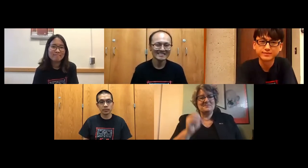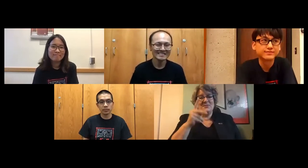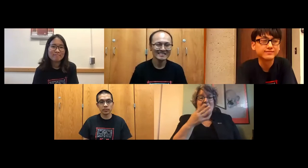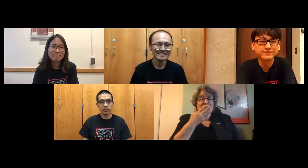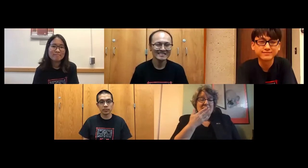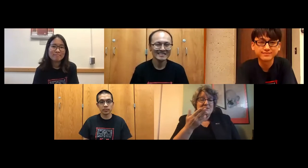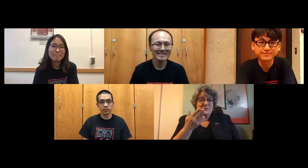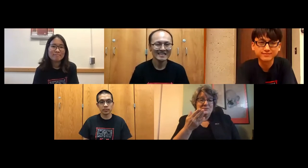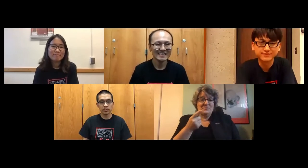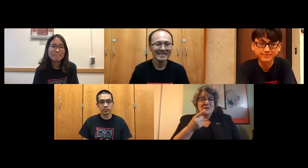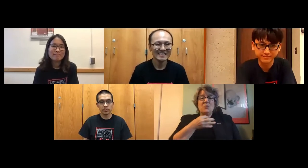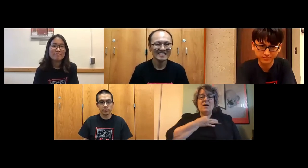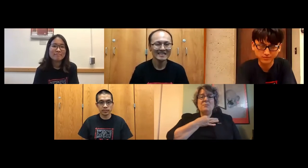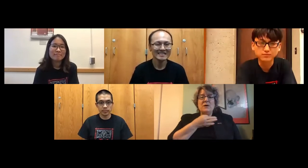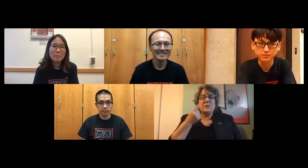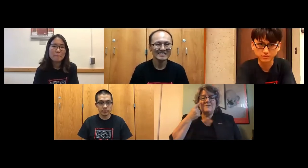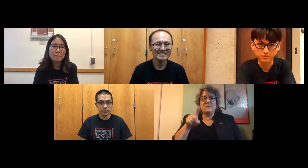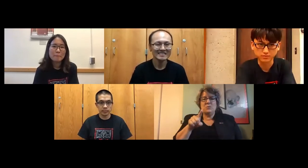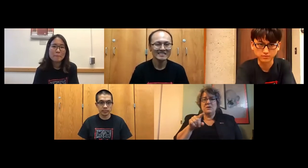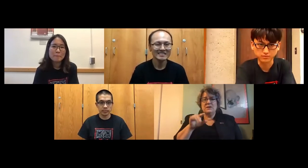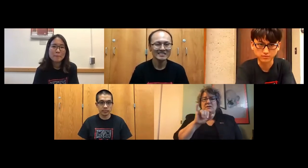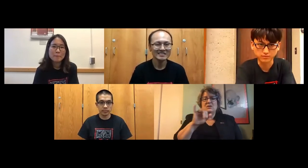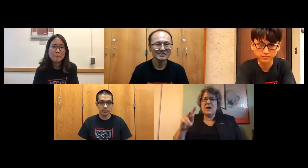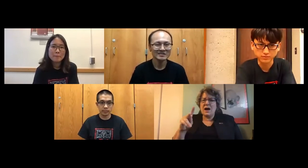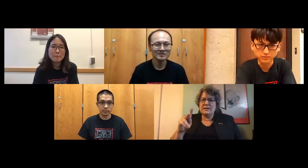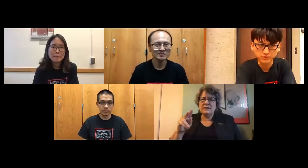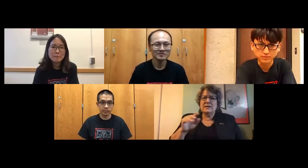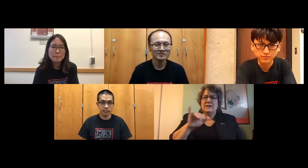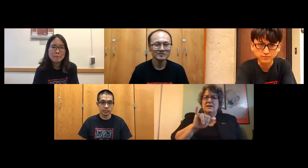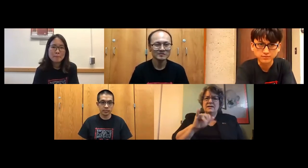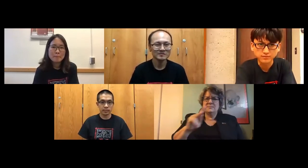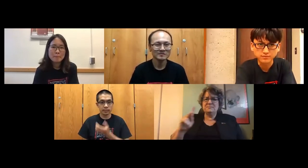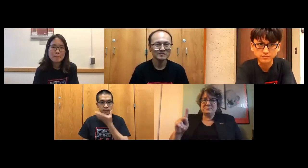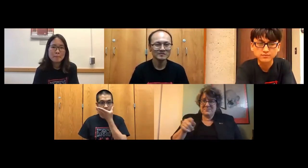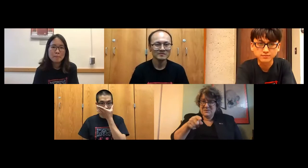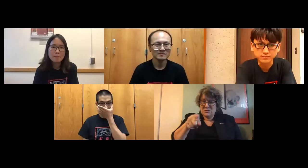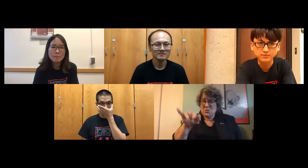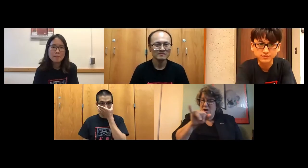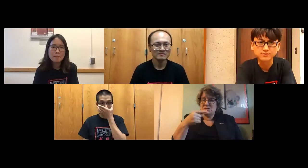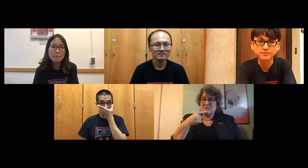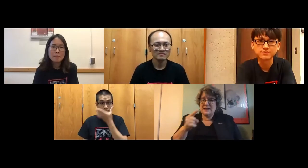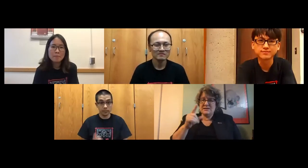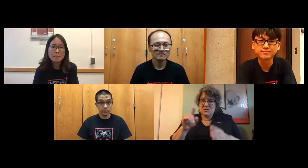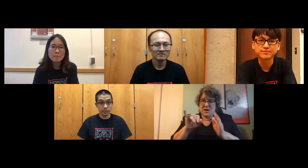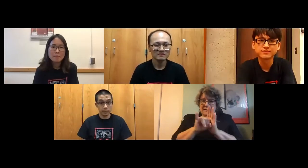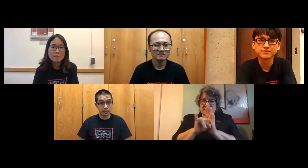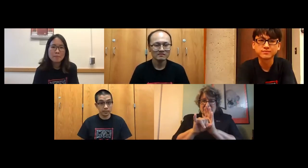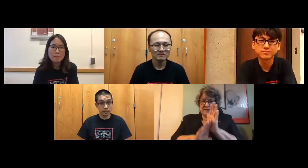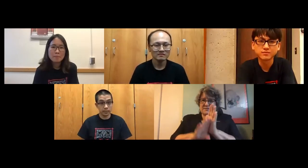Okay, thank you. Well, I'm wondering for UConn, you also said your identity